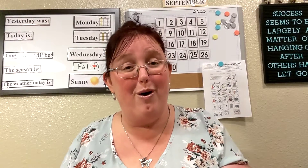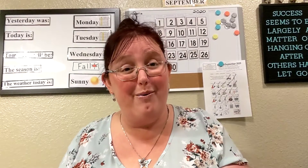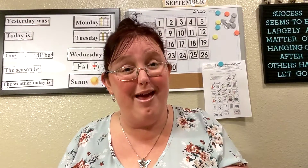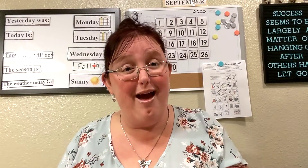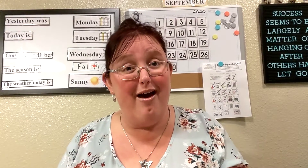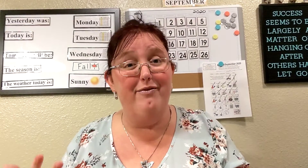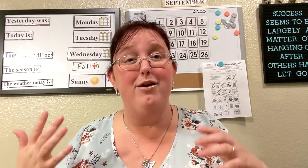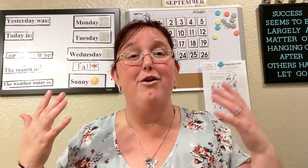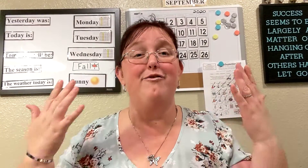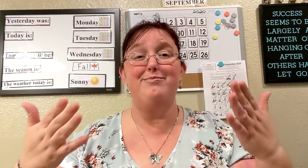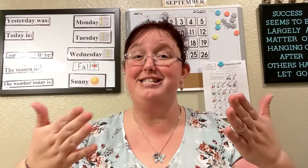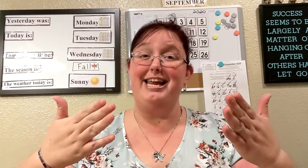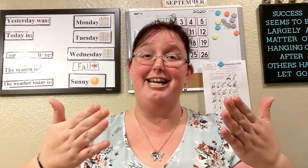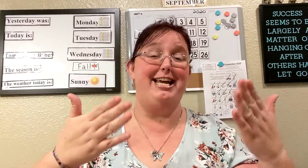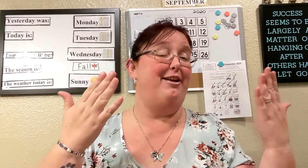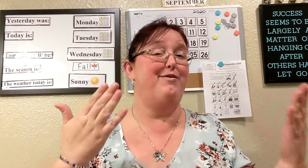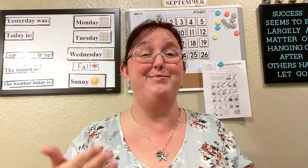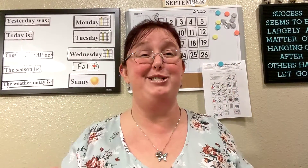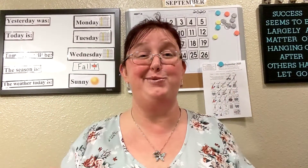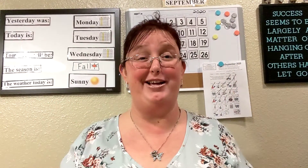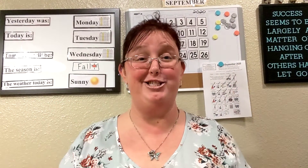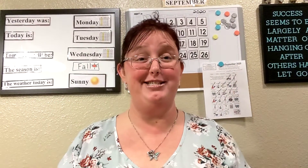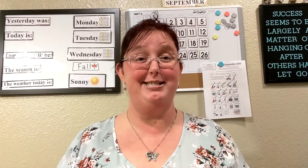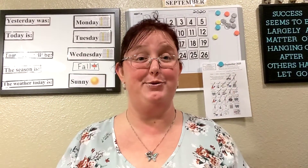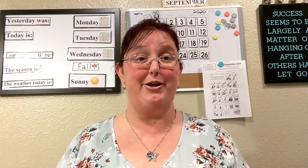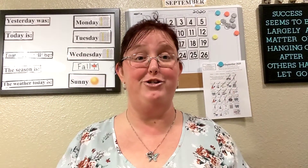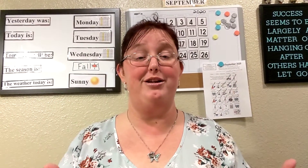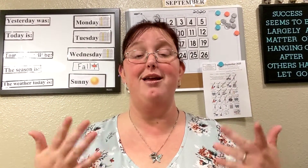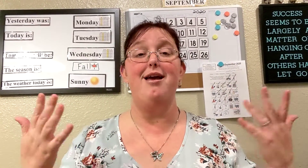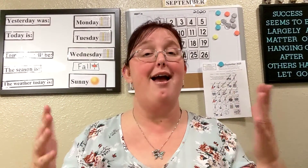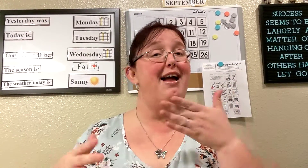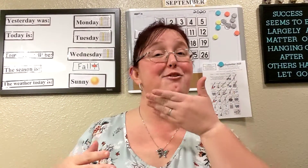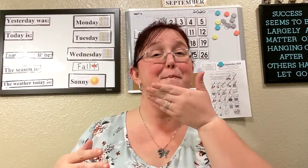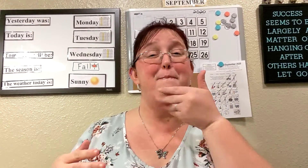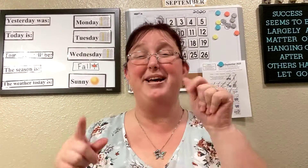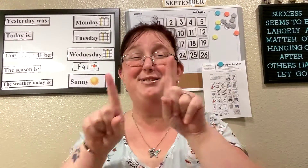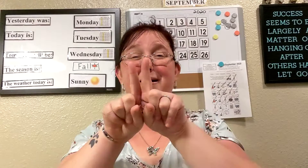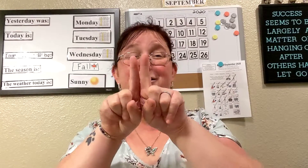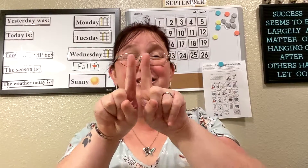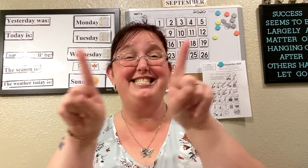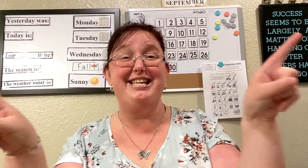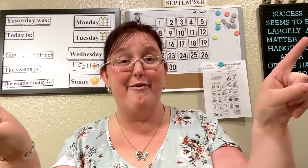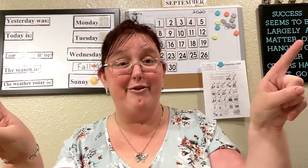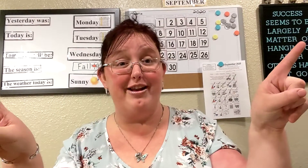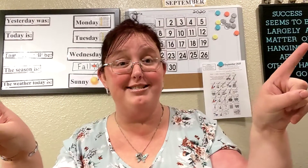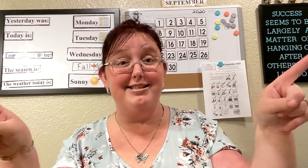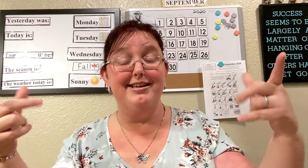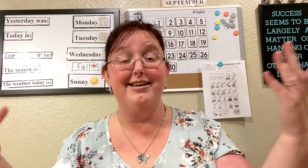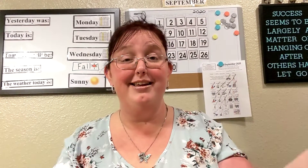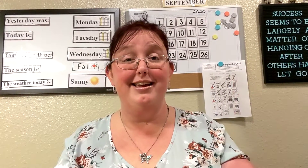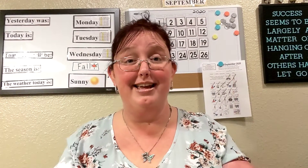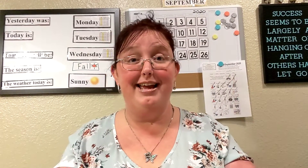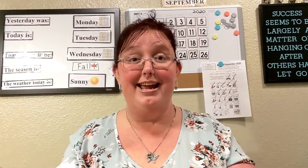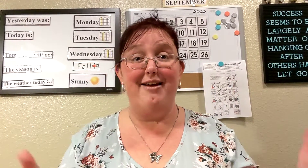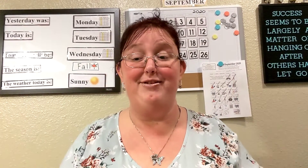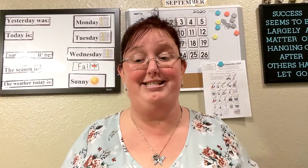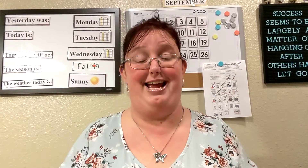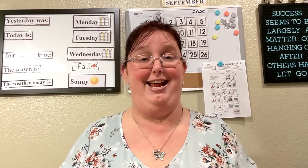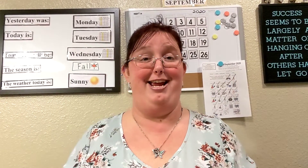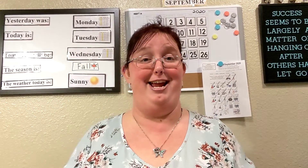we have from day to day and from situation to situation. And your best might look different every day